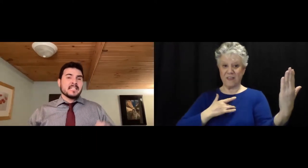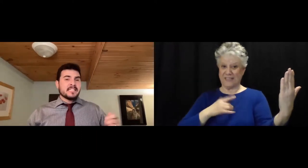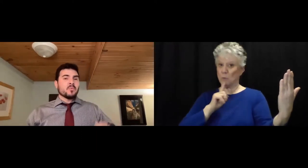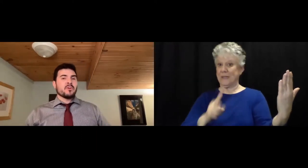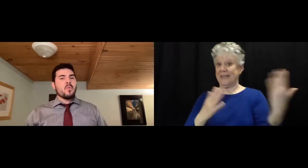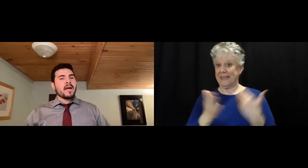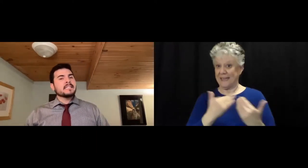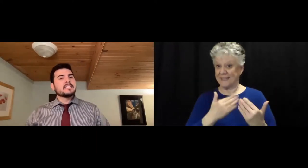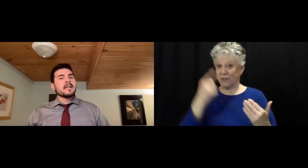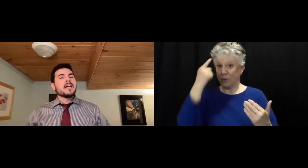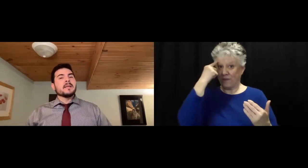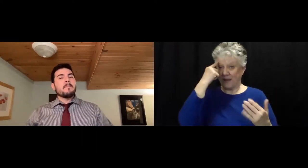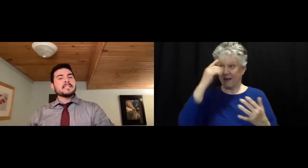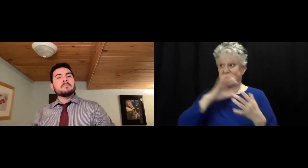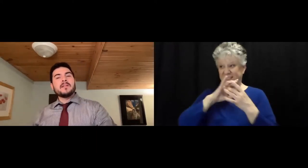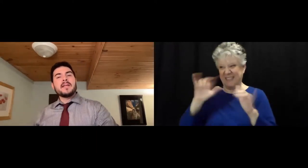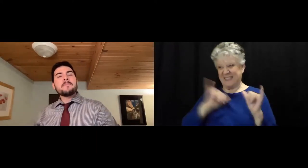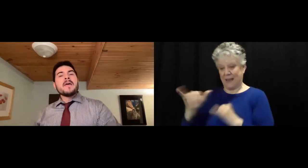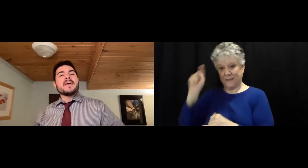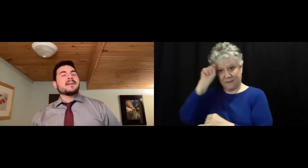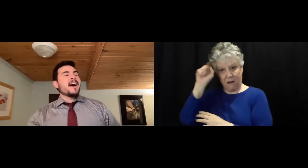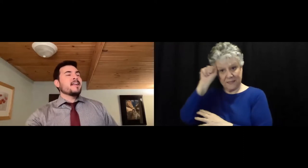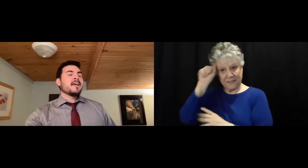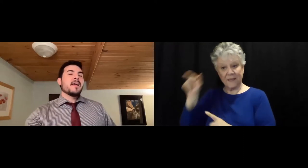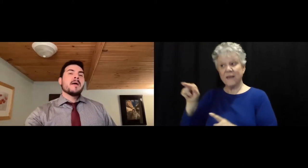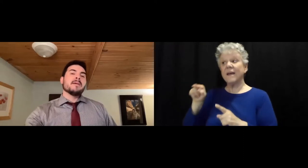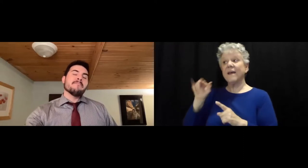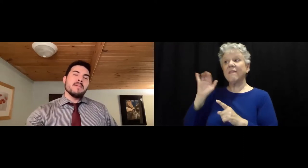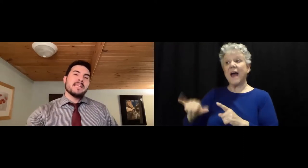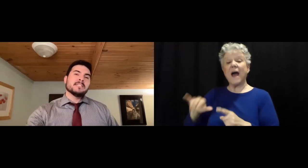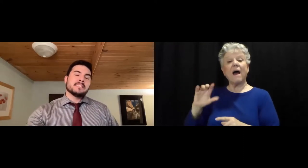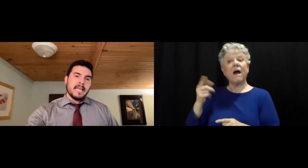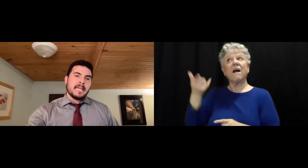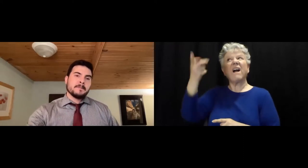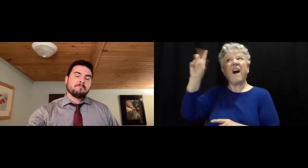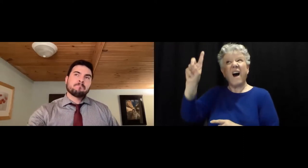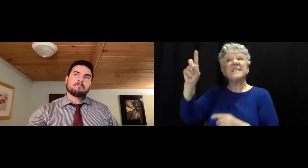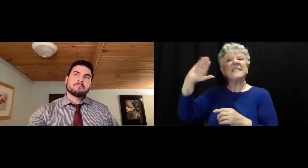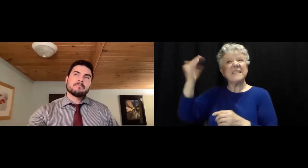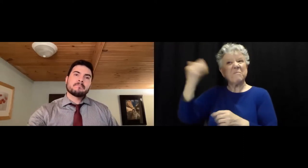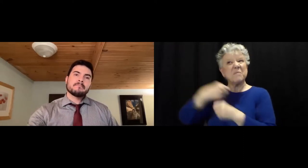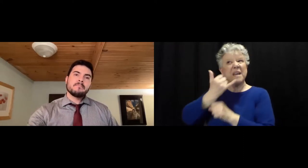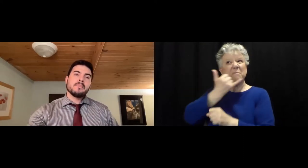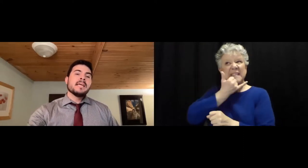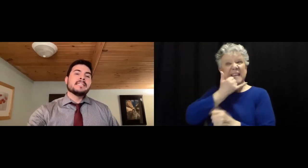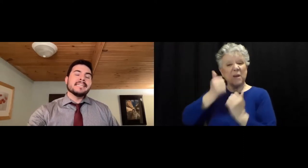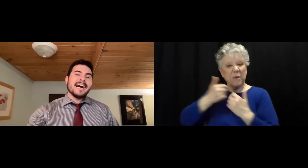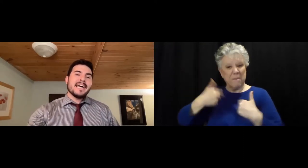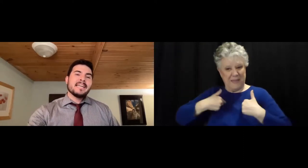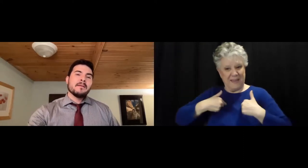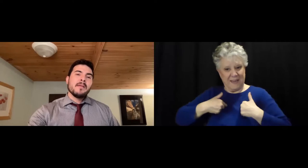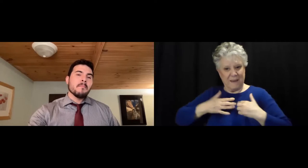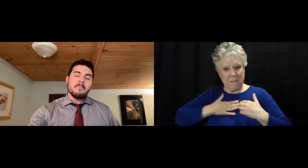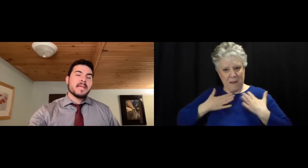to consider with Aquinas the possibility that God may have made a mistake. Did